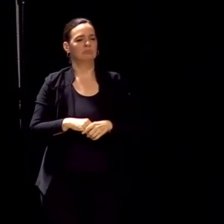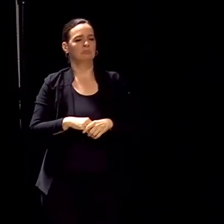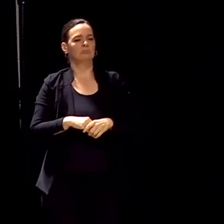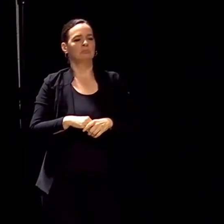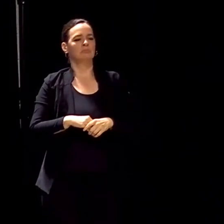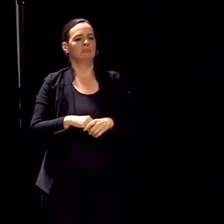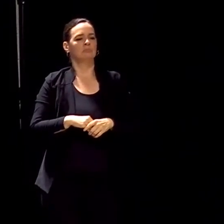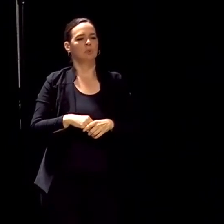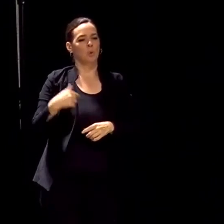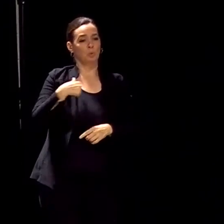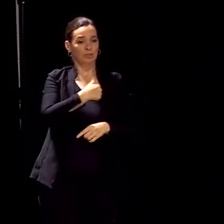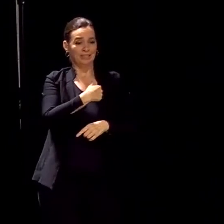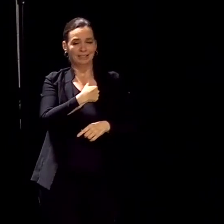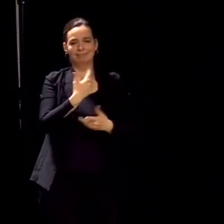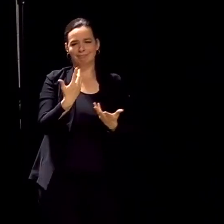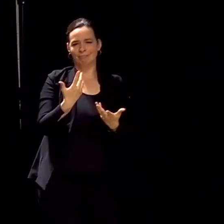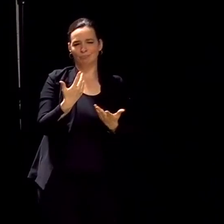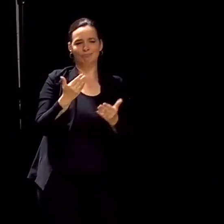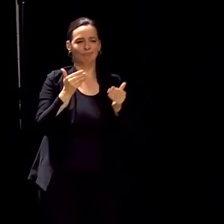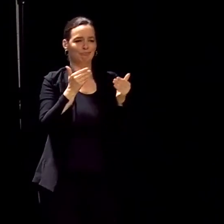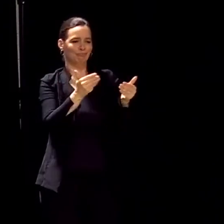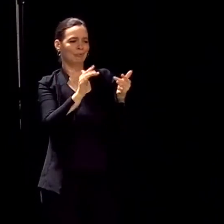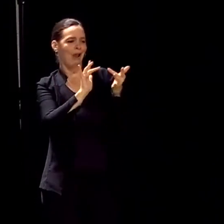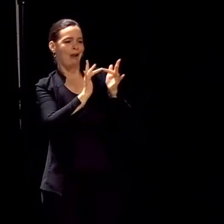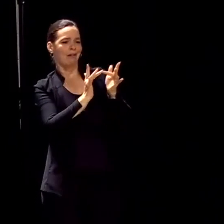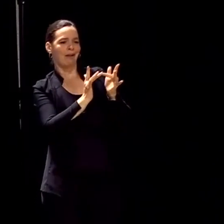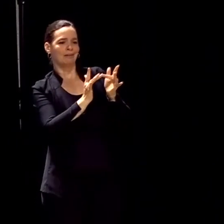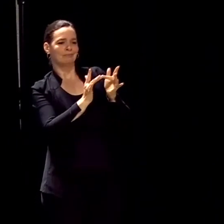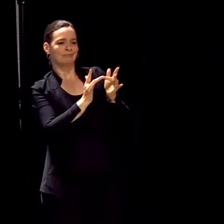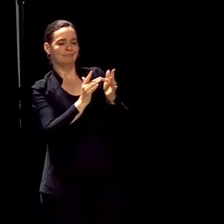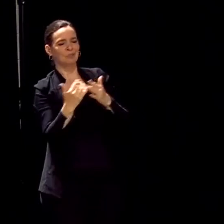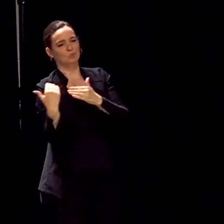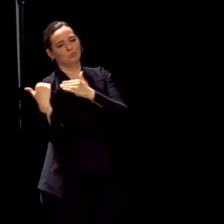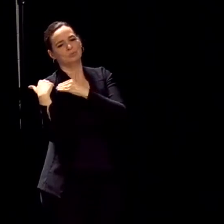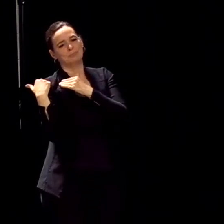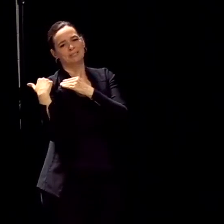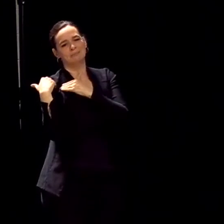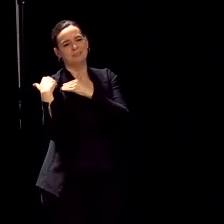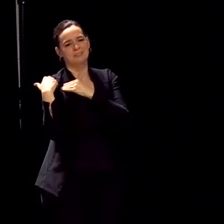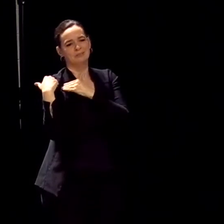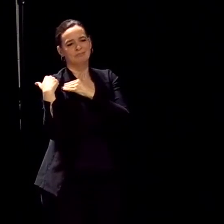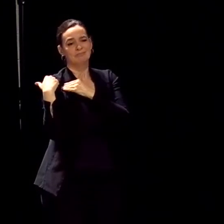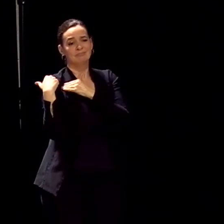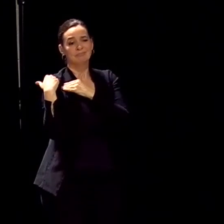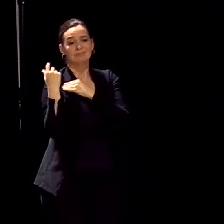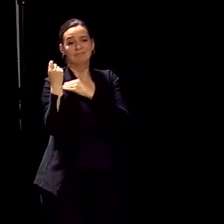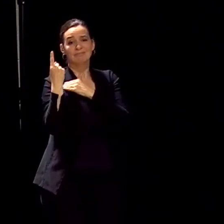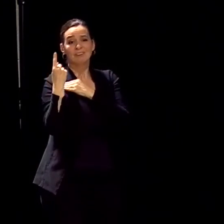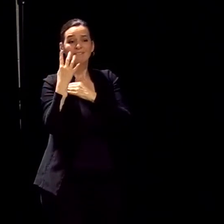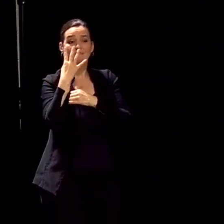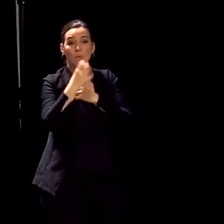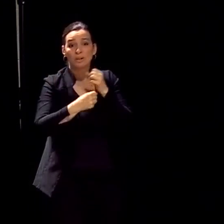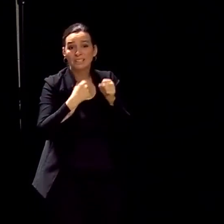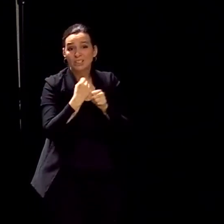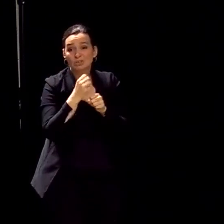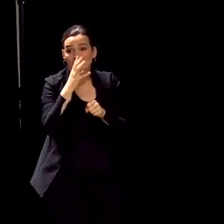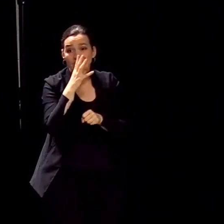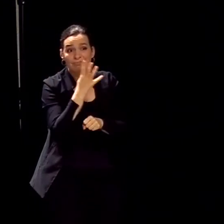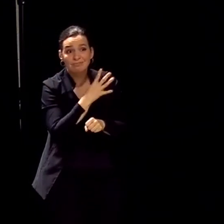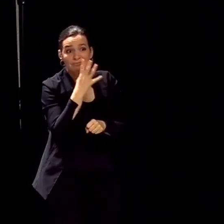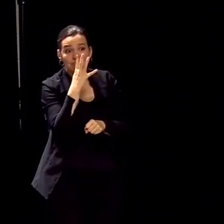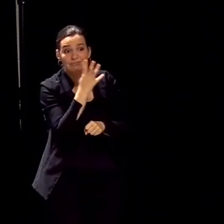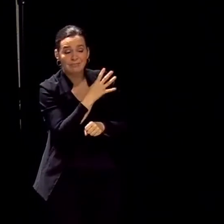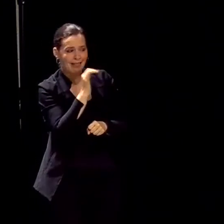go years sometimes without paying anything. They get noticed for years. Think of our most famous tax